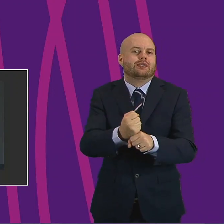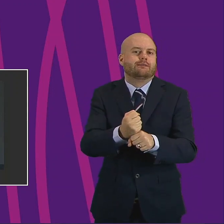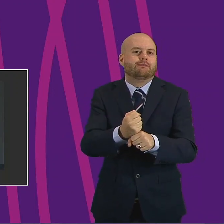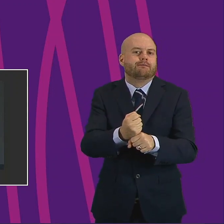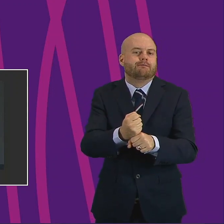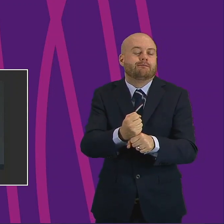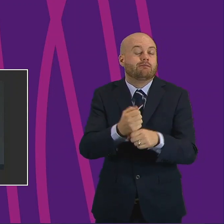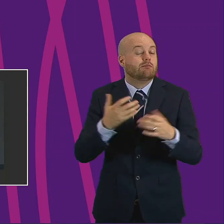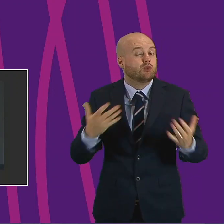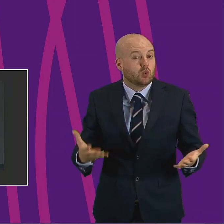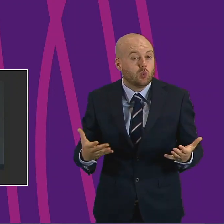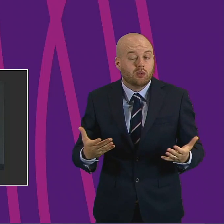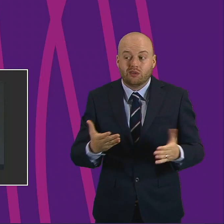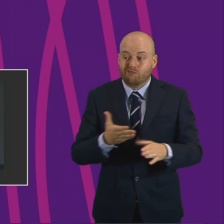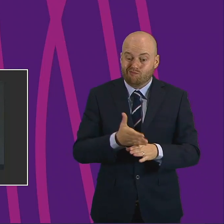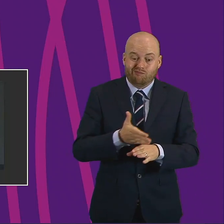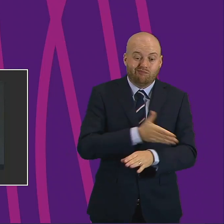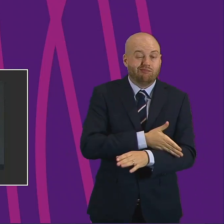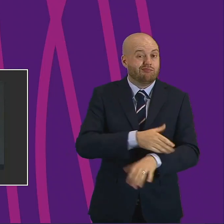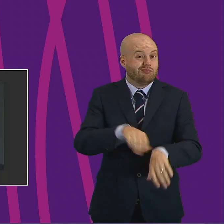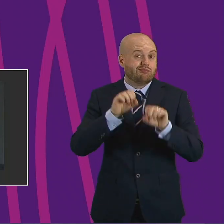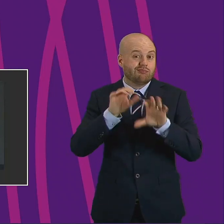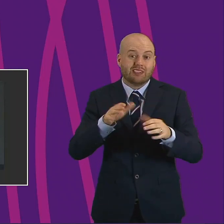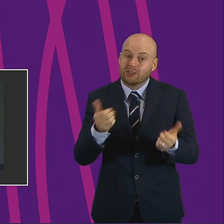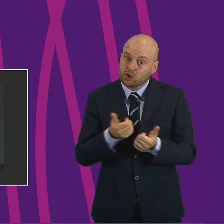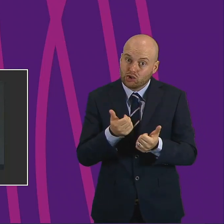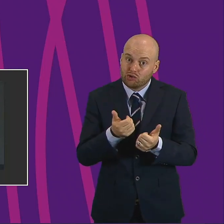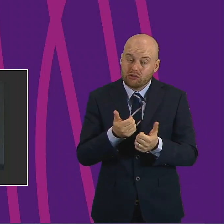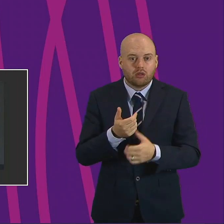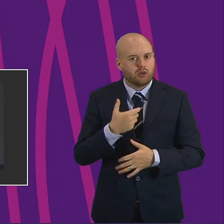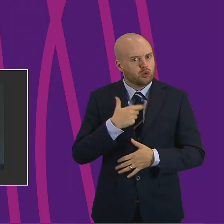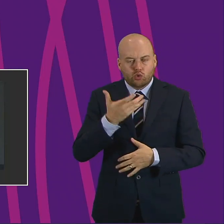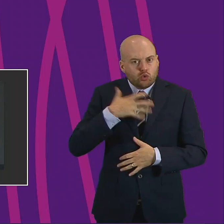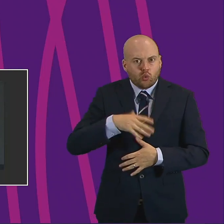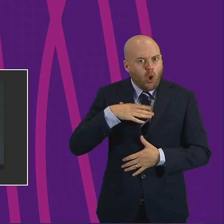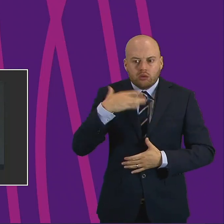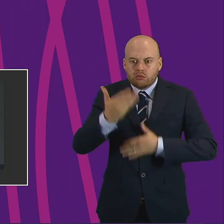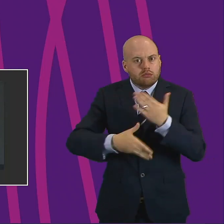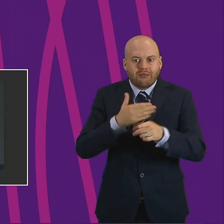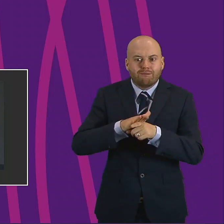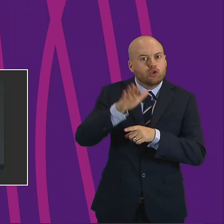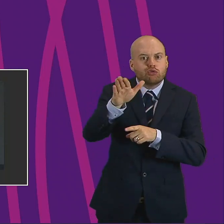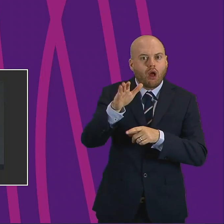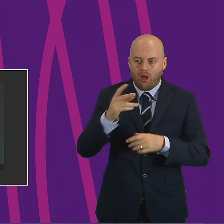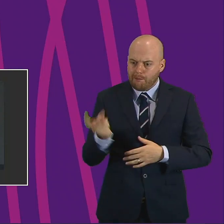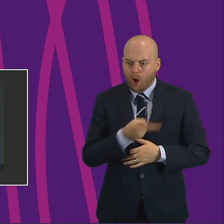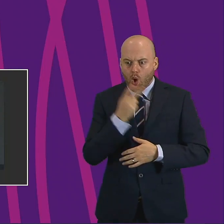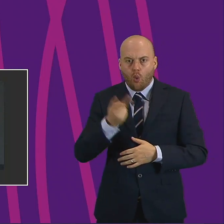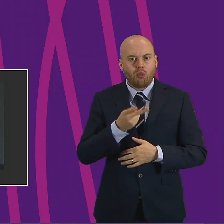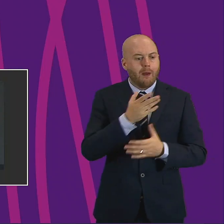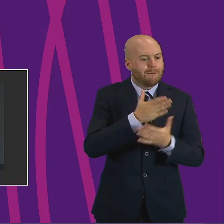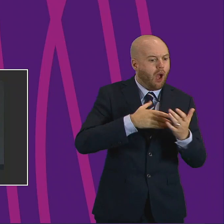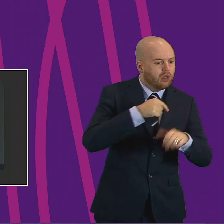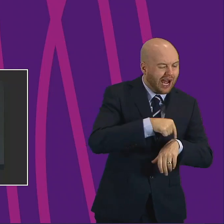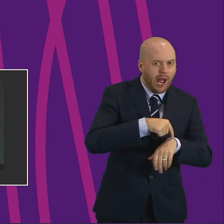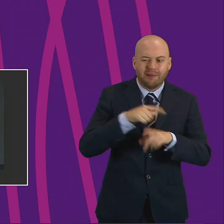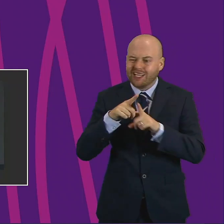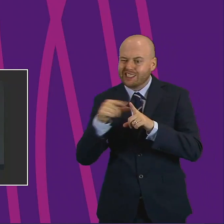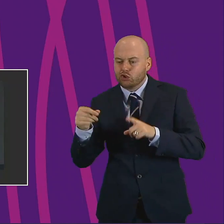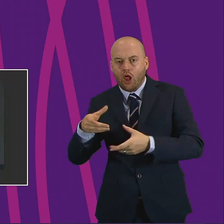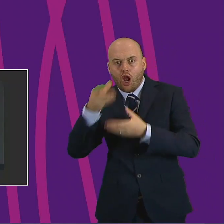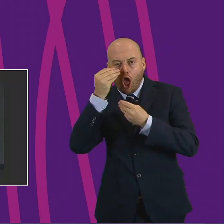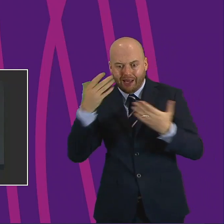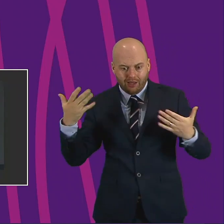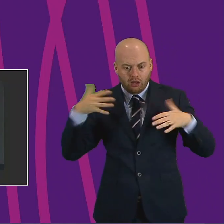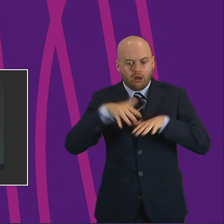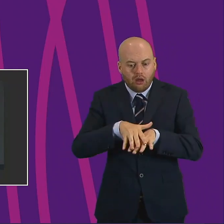earlier answer, bring to an end blended learning whenever it is safe to do so. And I acknowledge that this is a challenging